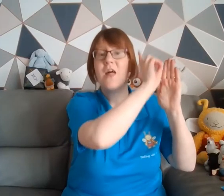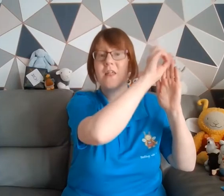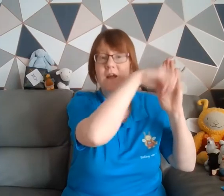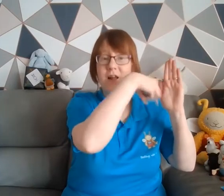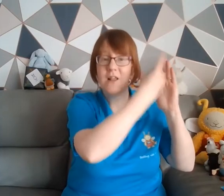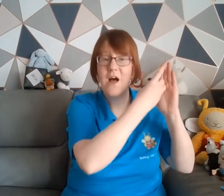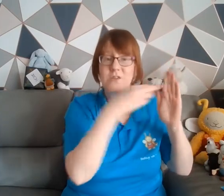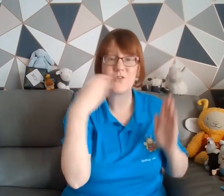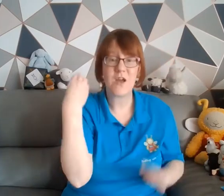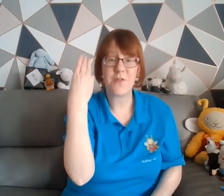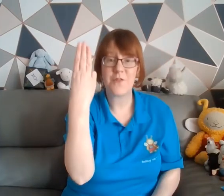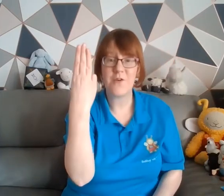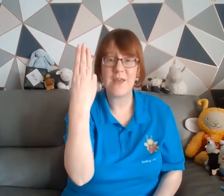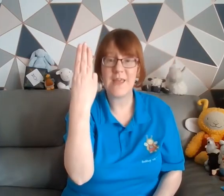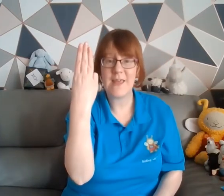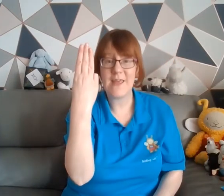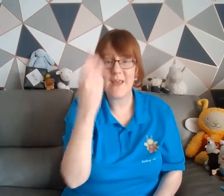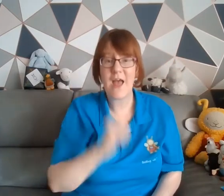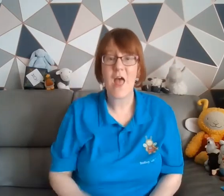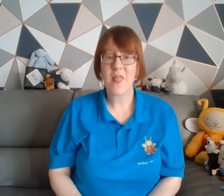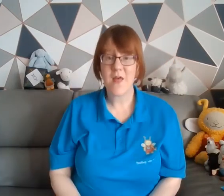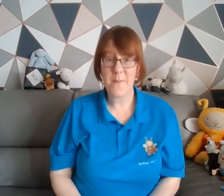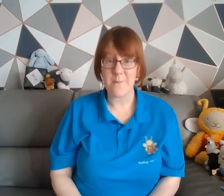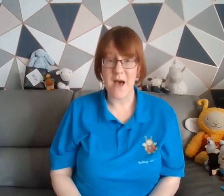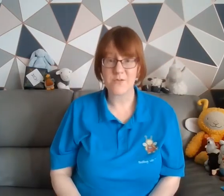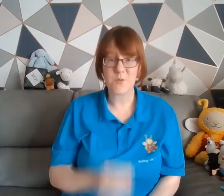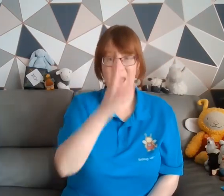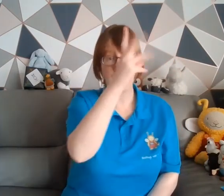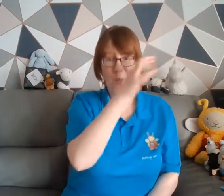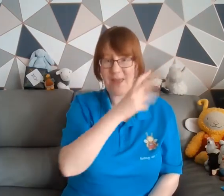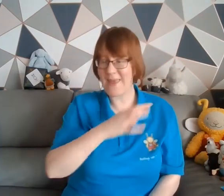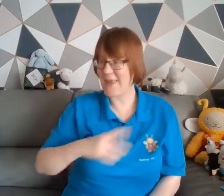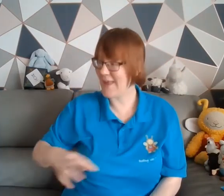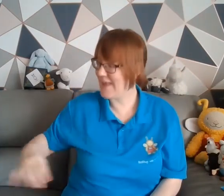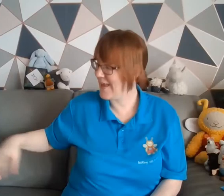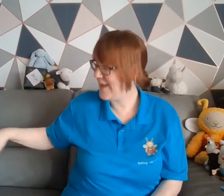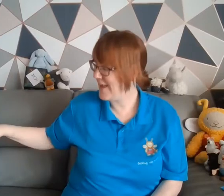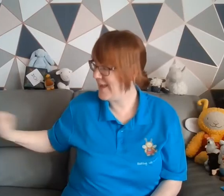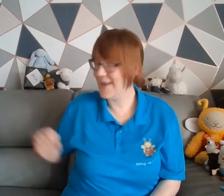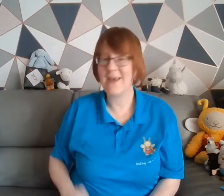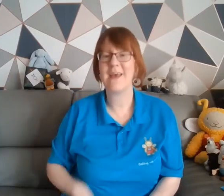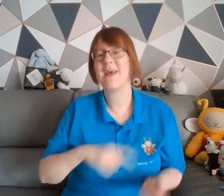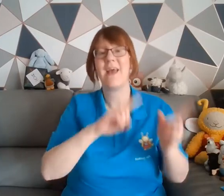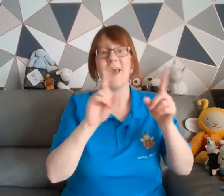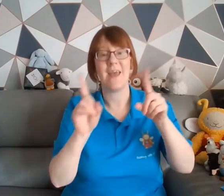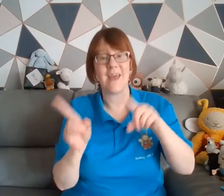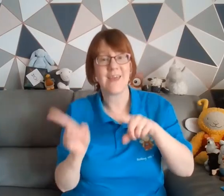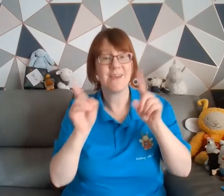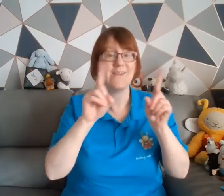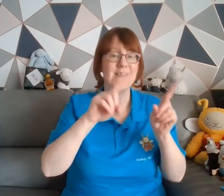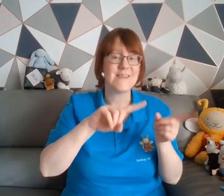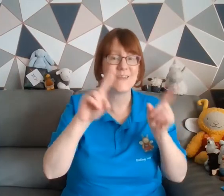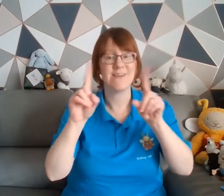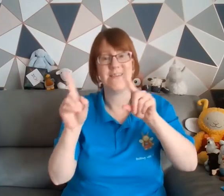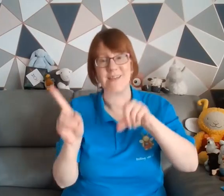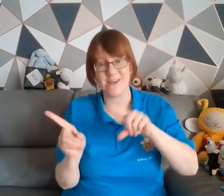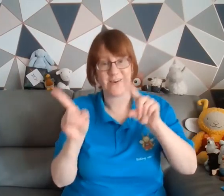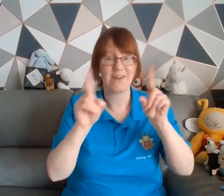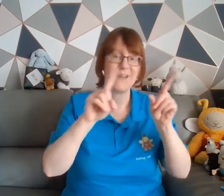The clock struck three, the mouse went whee! Hickory dickory dock,